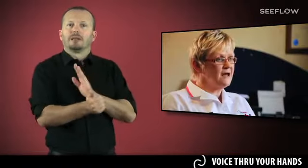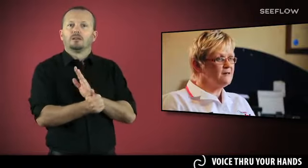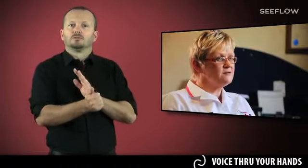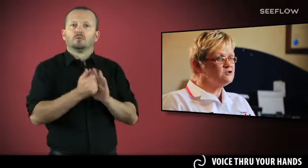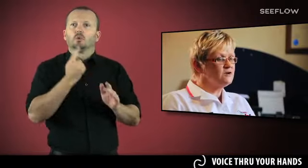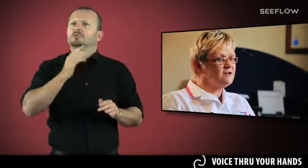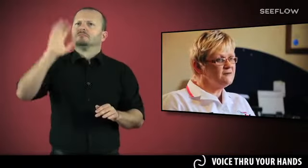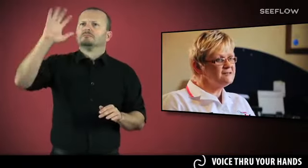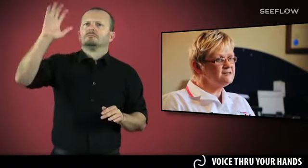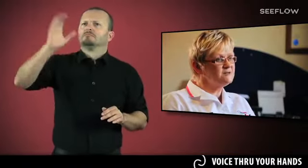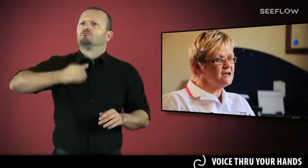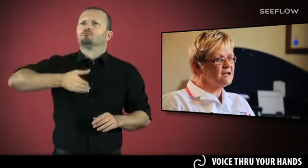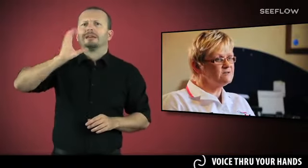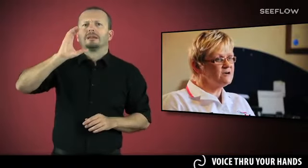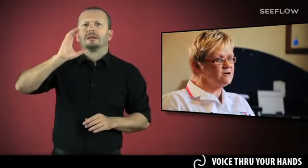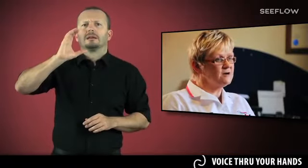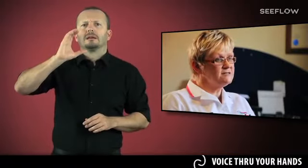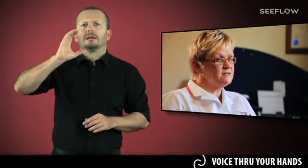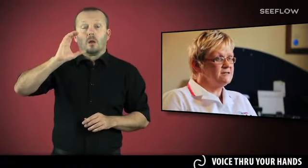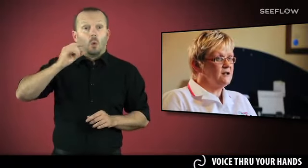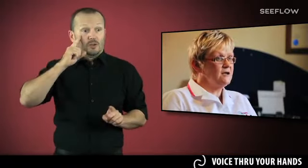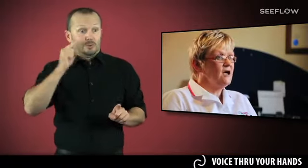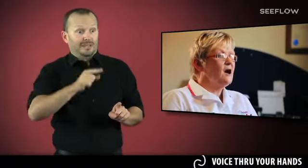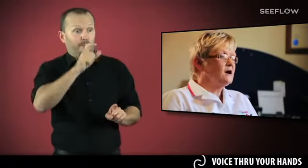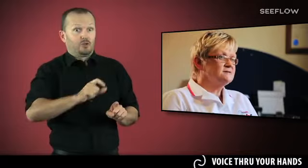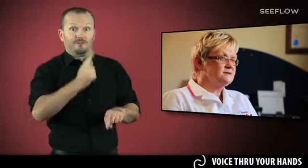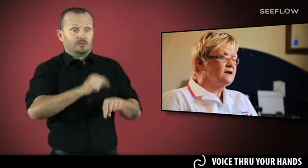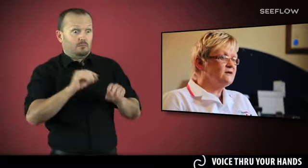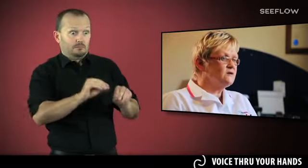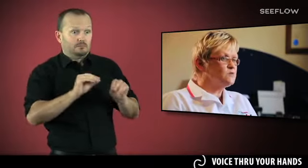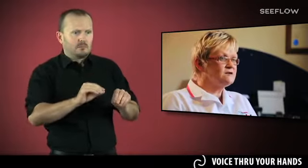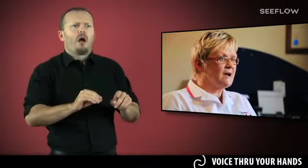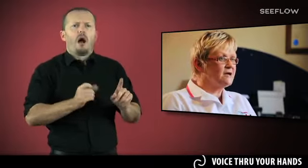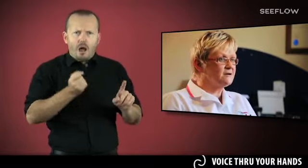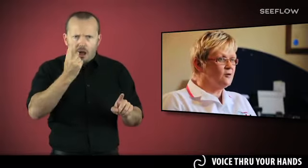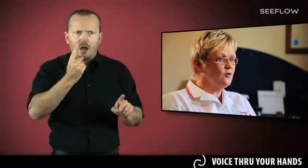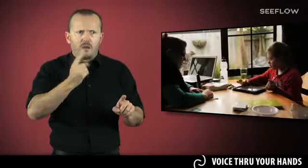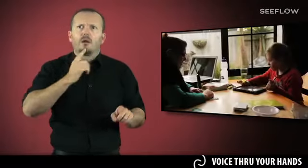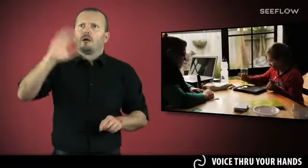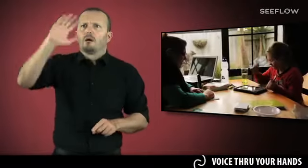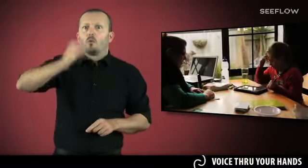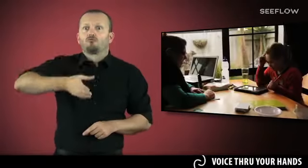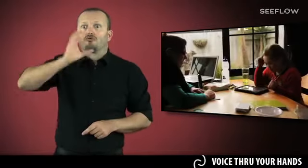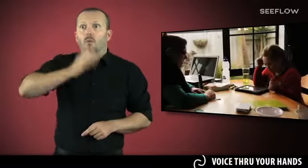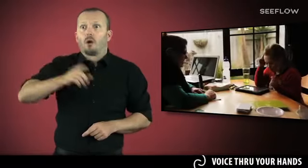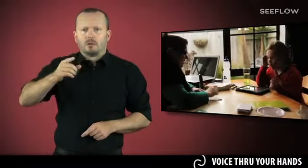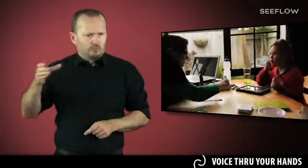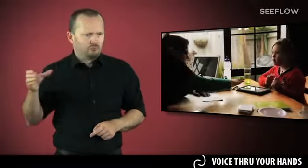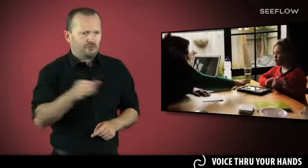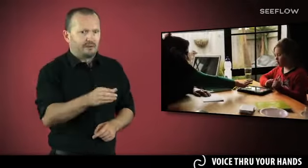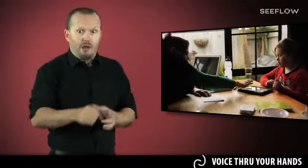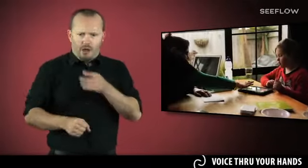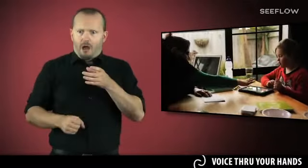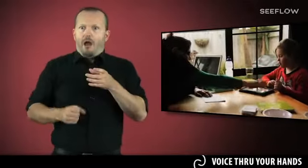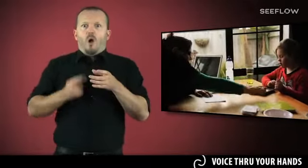accept that, the joy in their faces when that gets recognised is like us getting our first wage packet or getting our first car. With